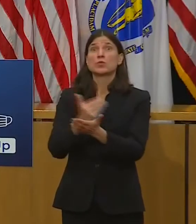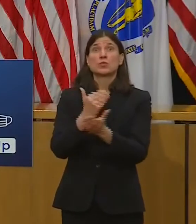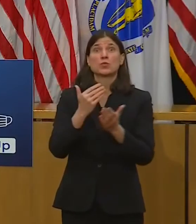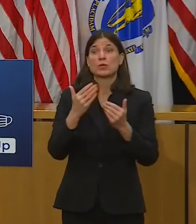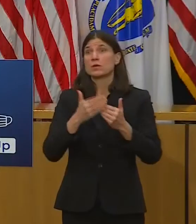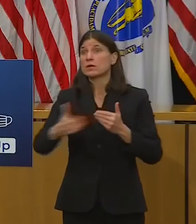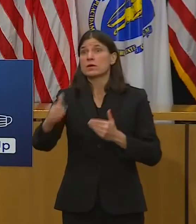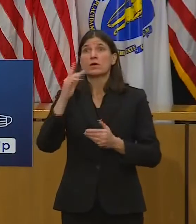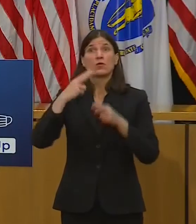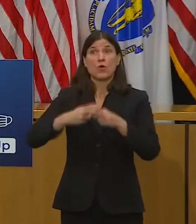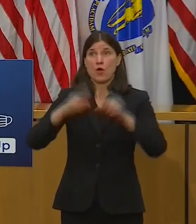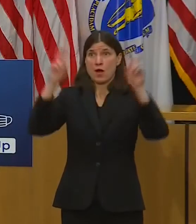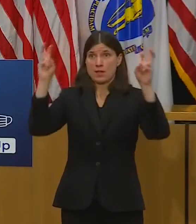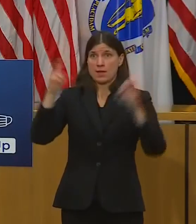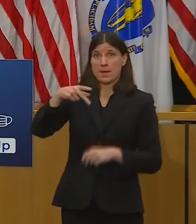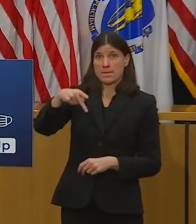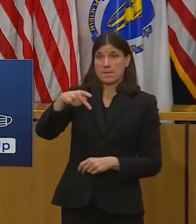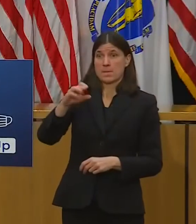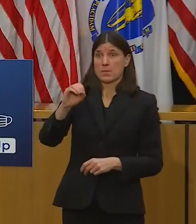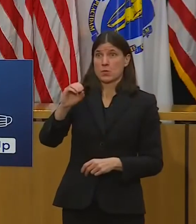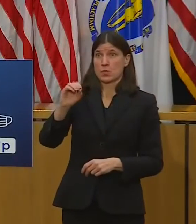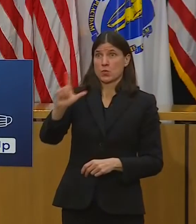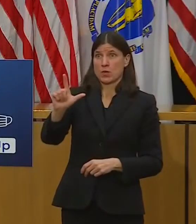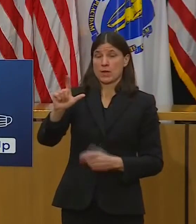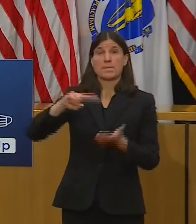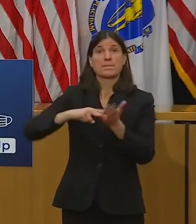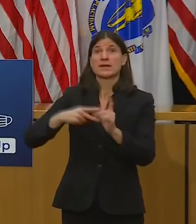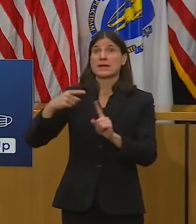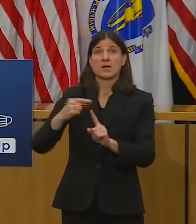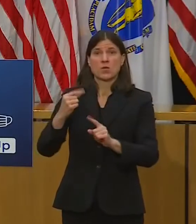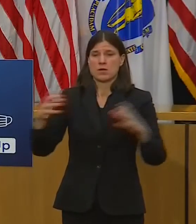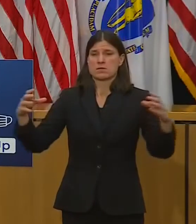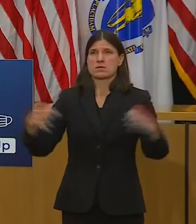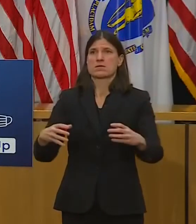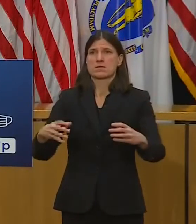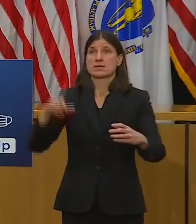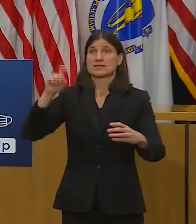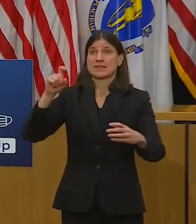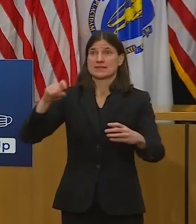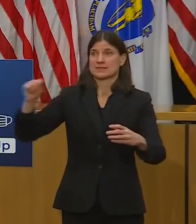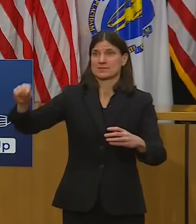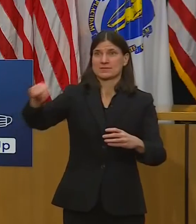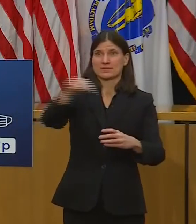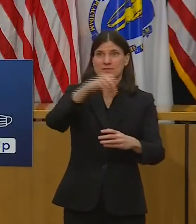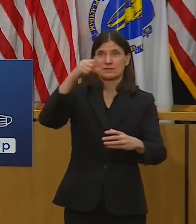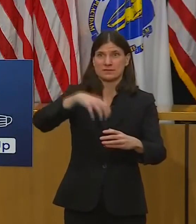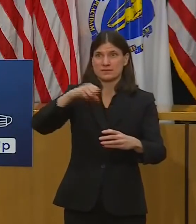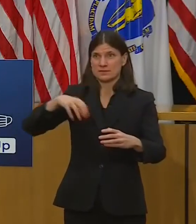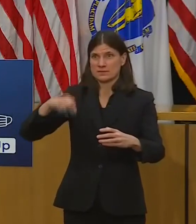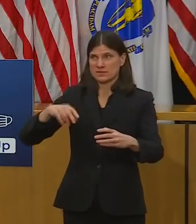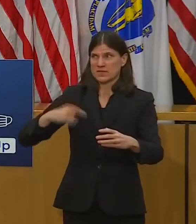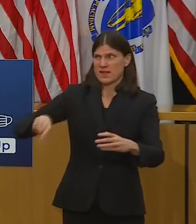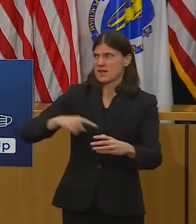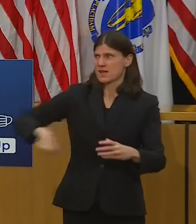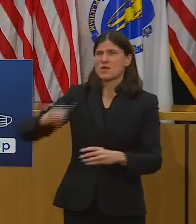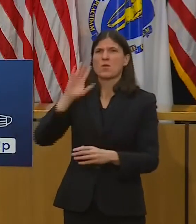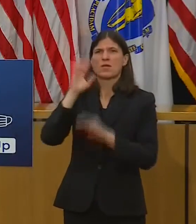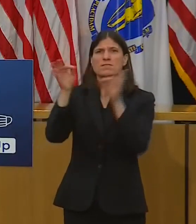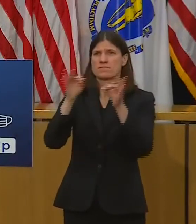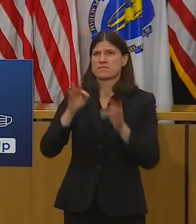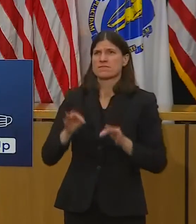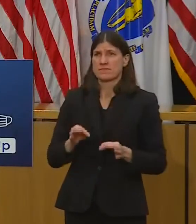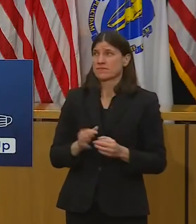across the Commonwealth within the next month. This is something people have been working on for months. And all of